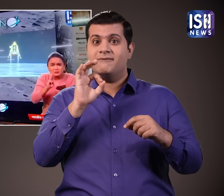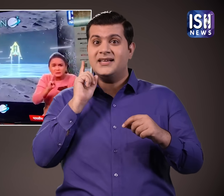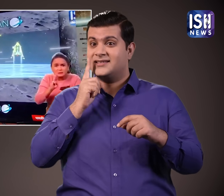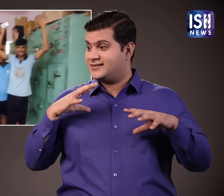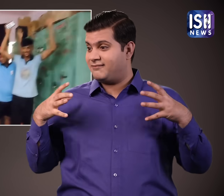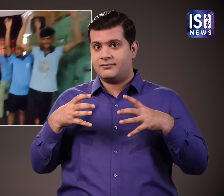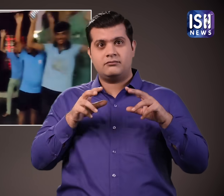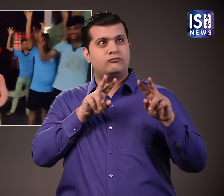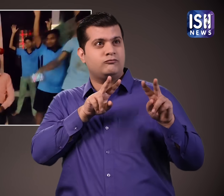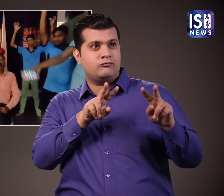schools, etc.